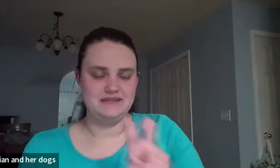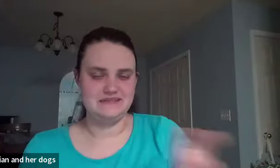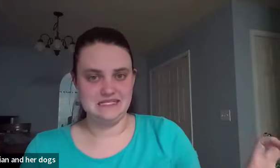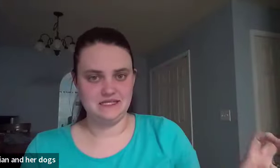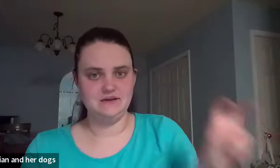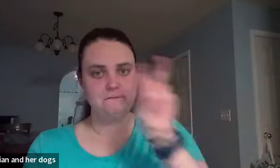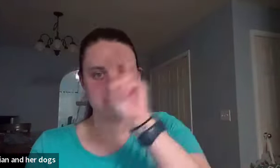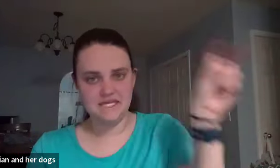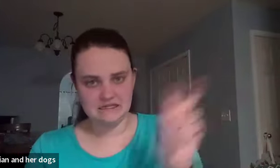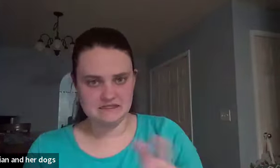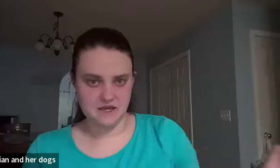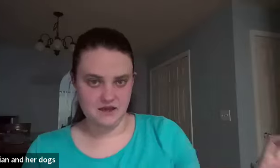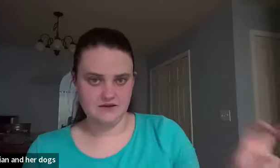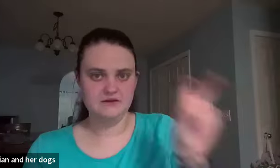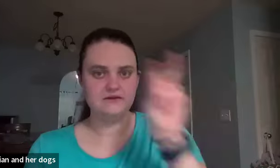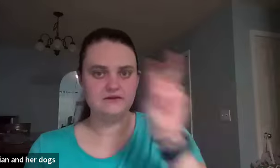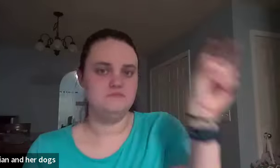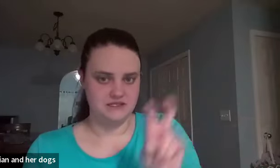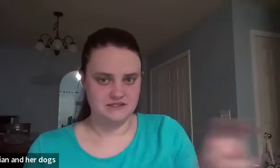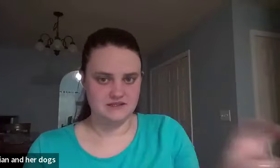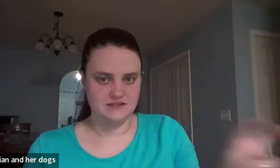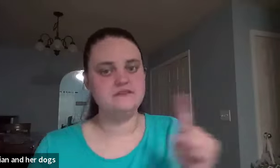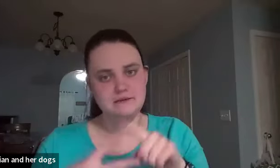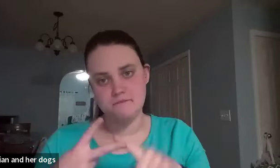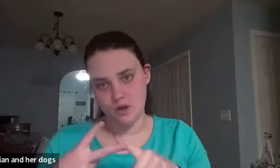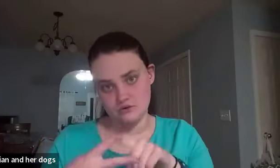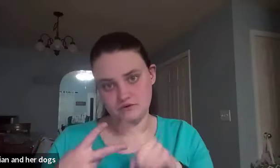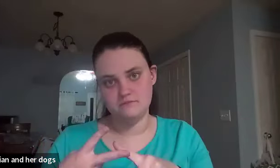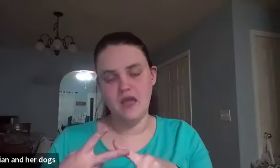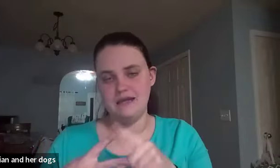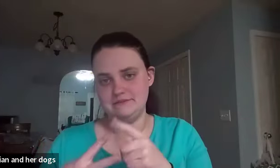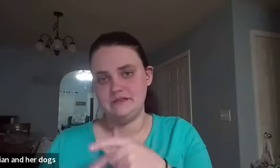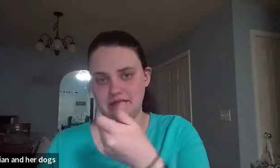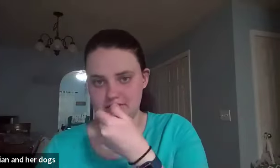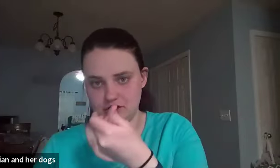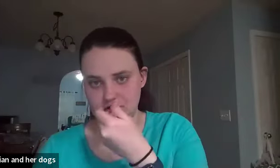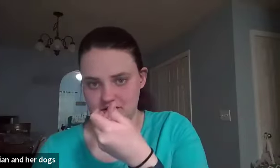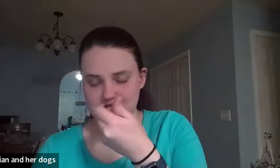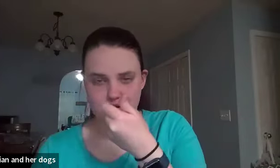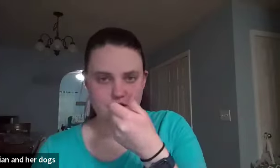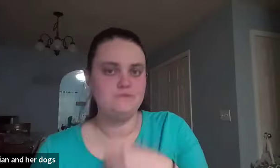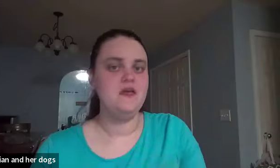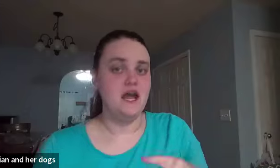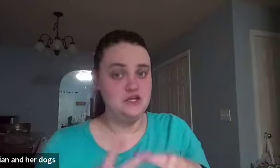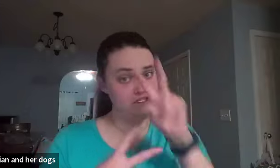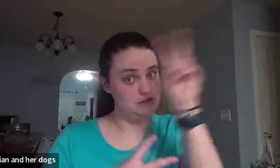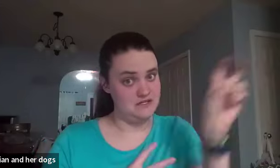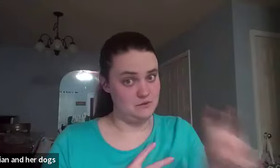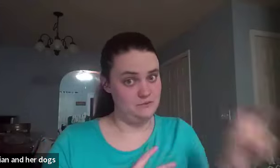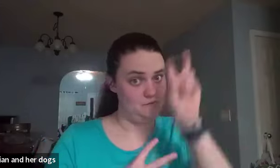a Z. Pizza. Pizza. I've seen both. I typically now have started using this one though. I used to do this one